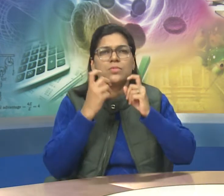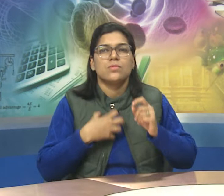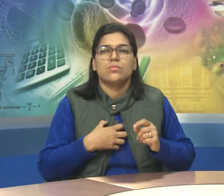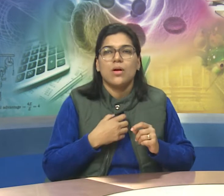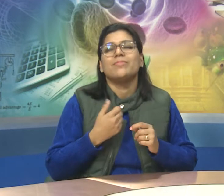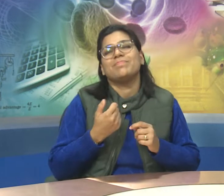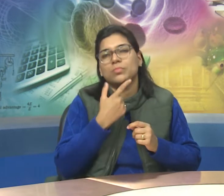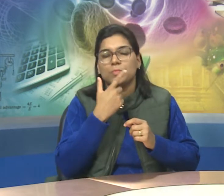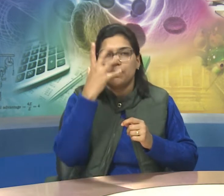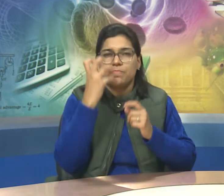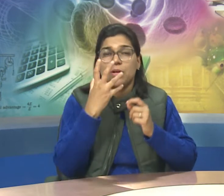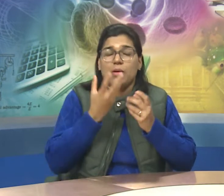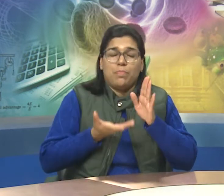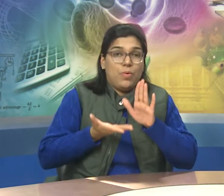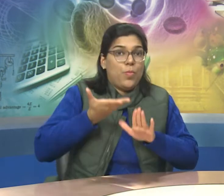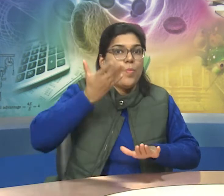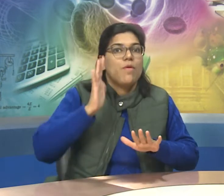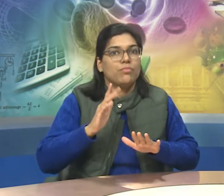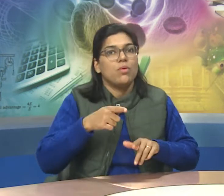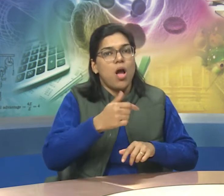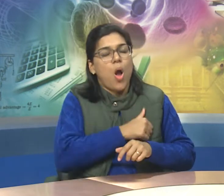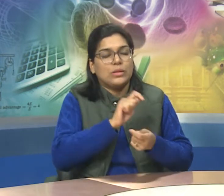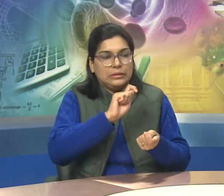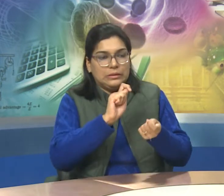creating negative feelings and